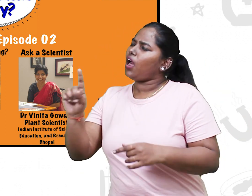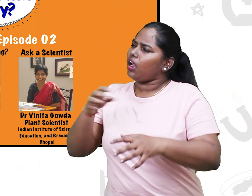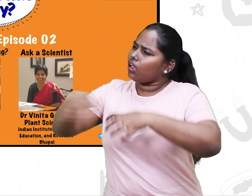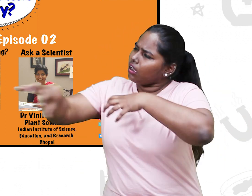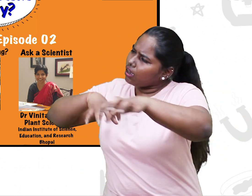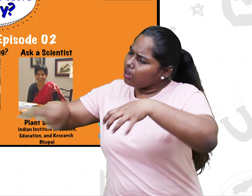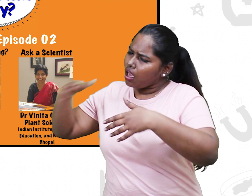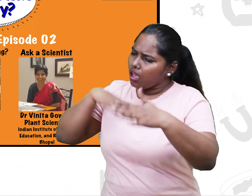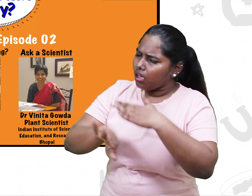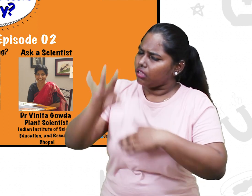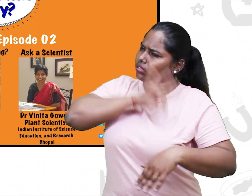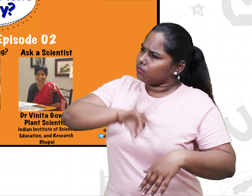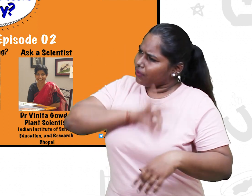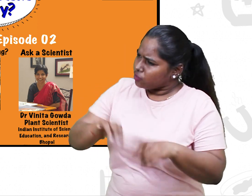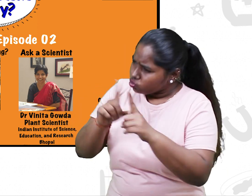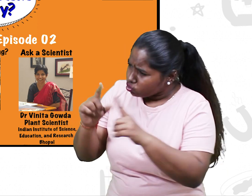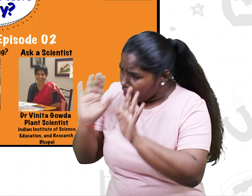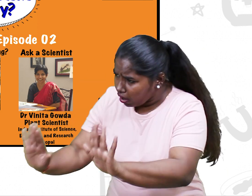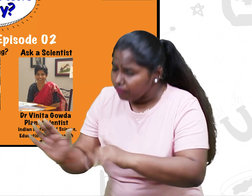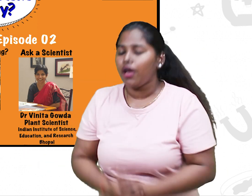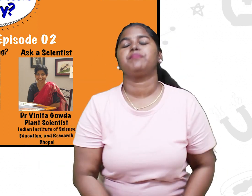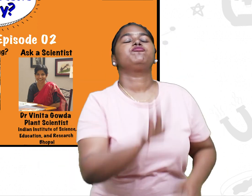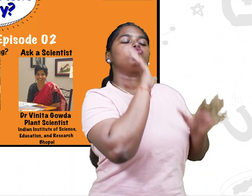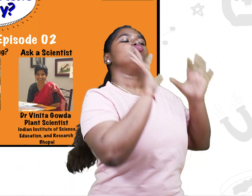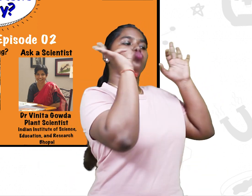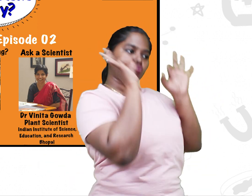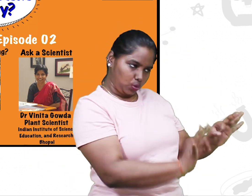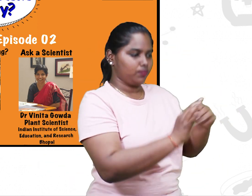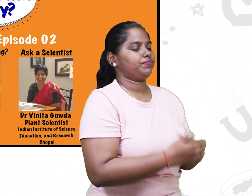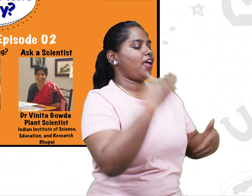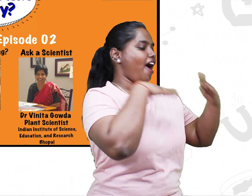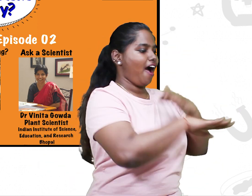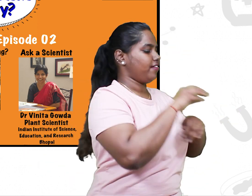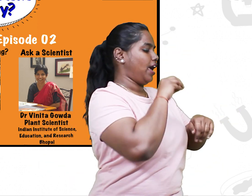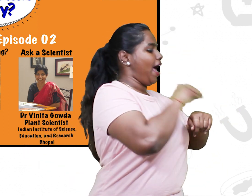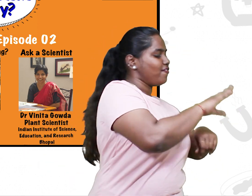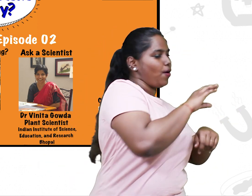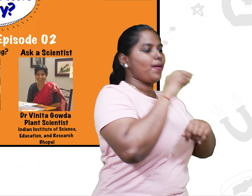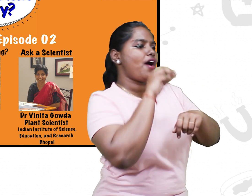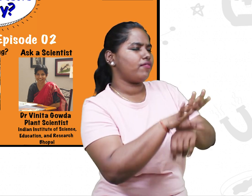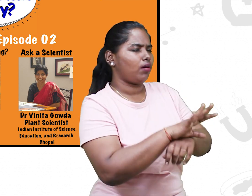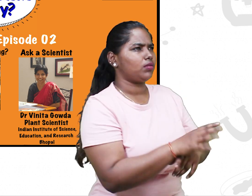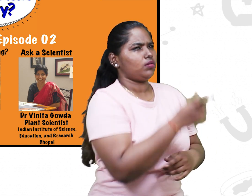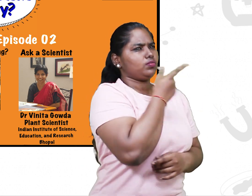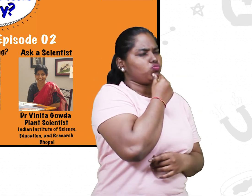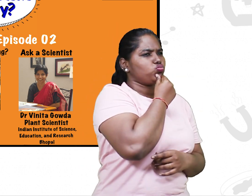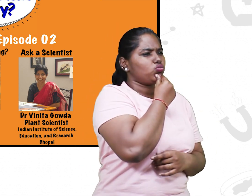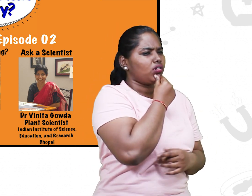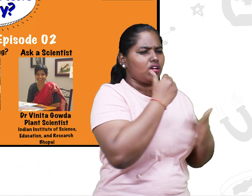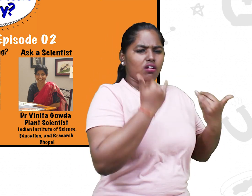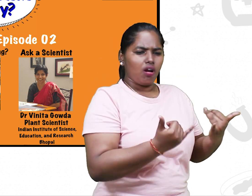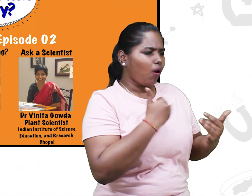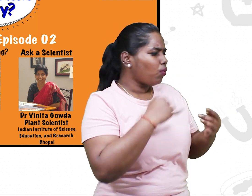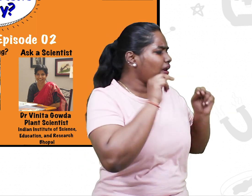run out of resources to do anything else? Exactly. So there are messengers to tell, oh, we're